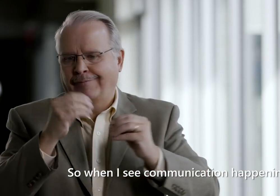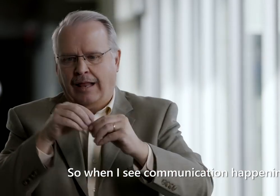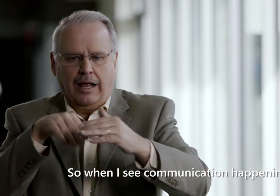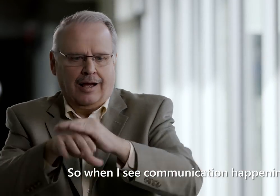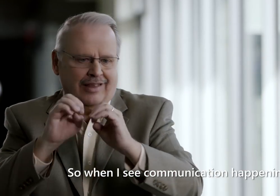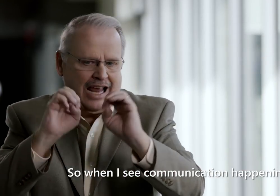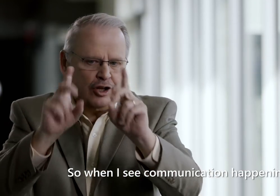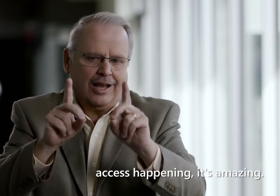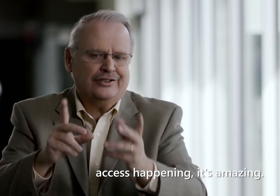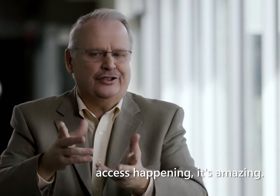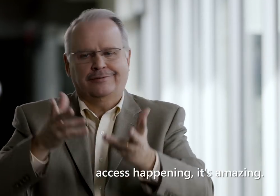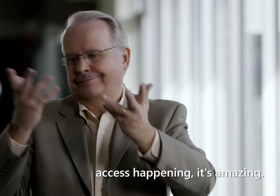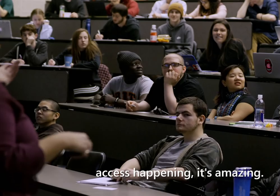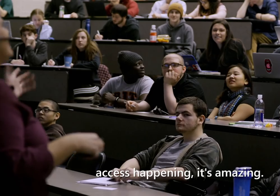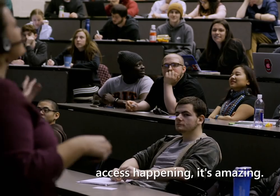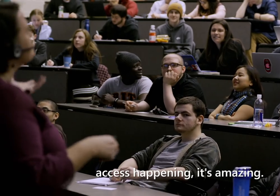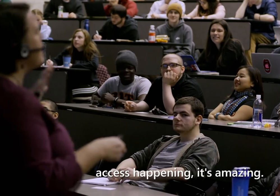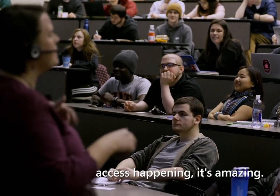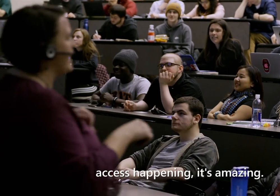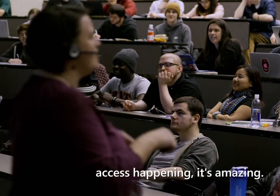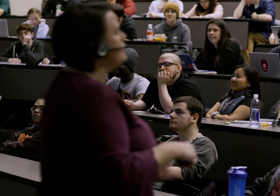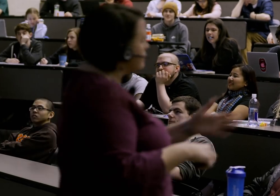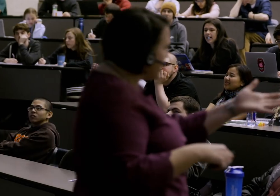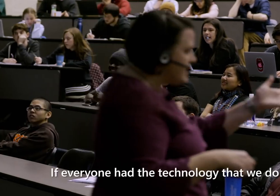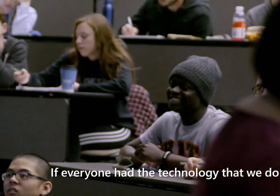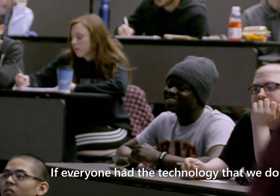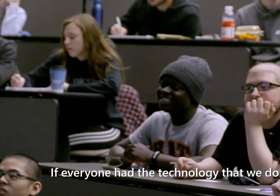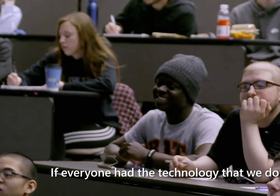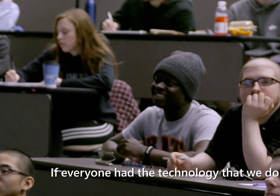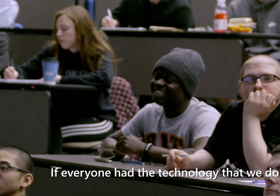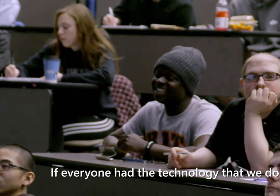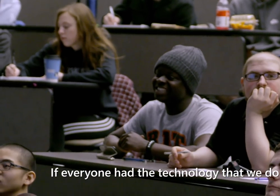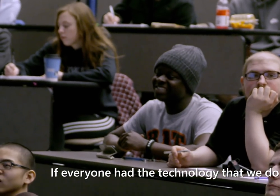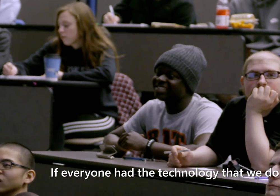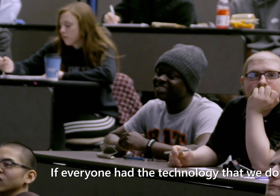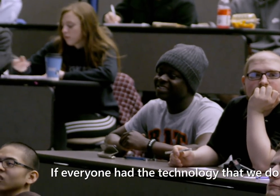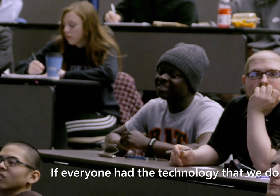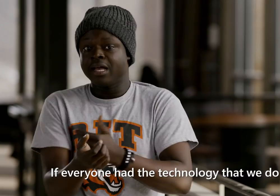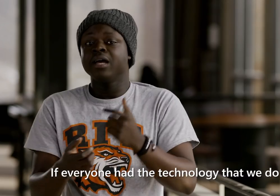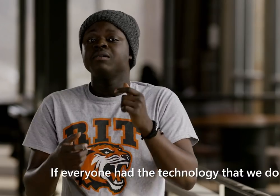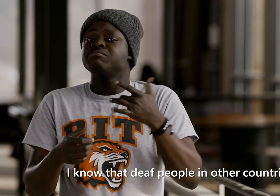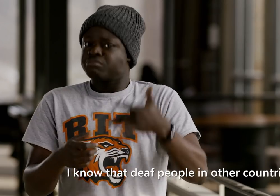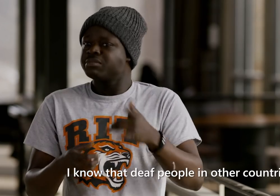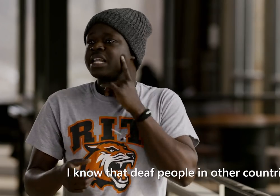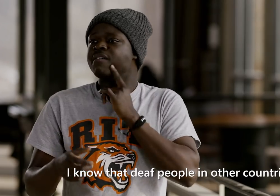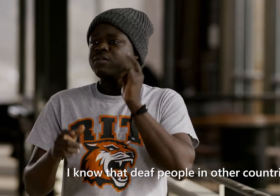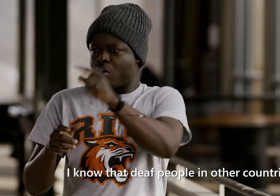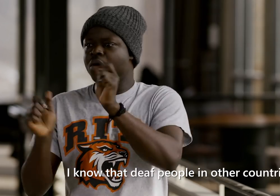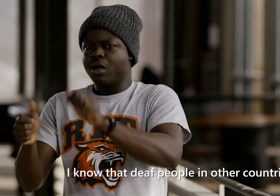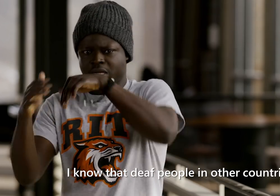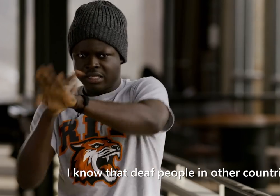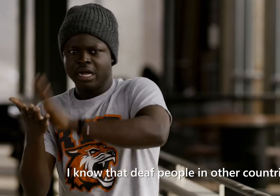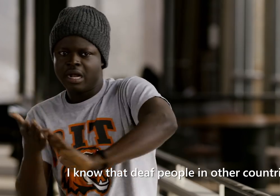see communication happening, access happening. It's amazing. If everyone had the technology that we do here, I know